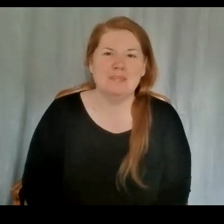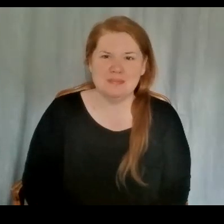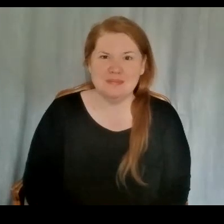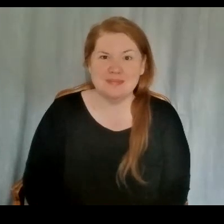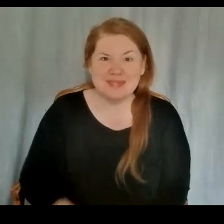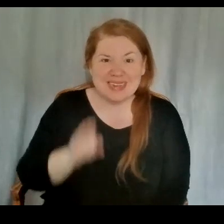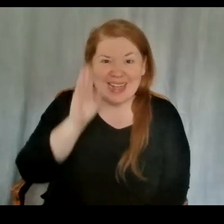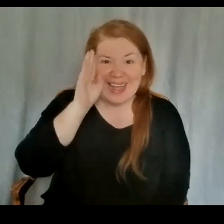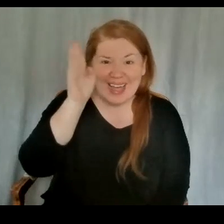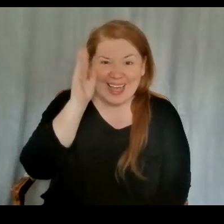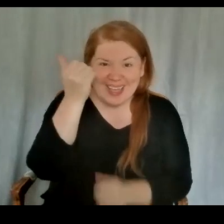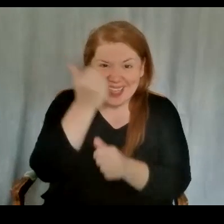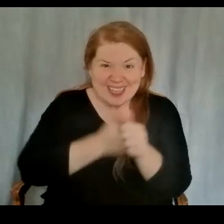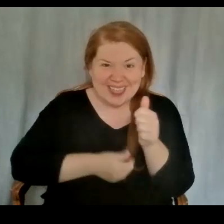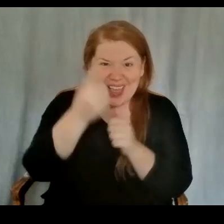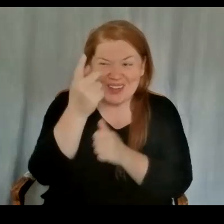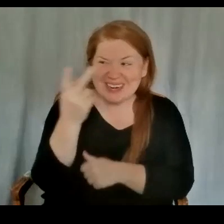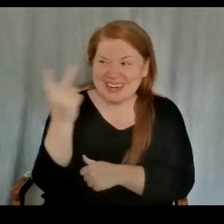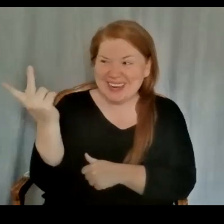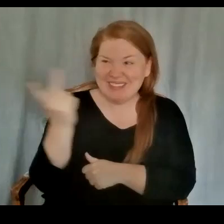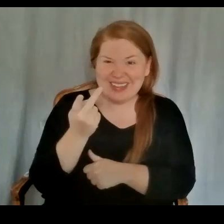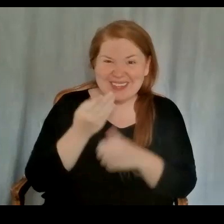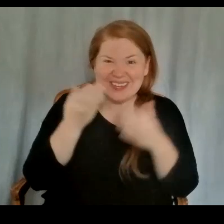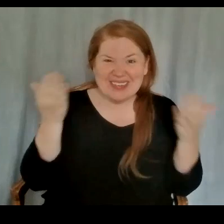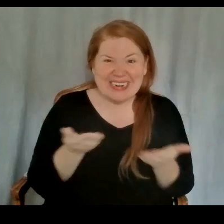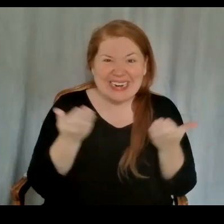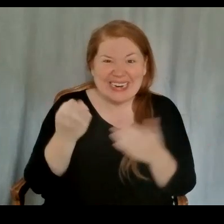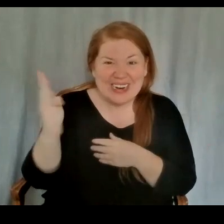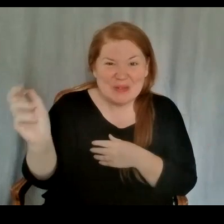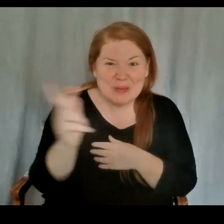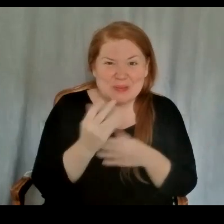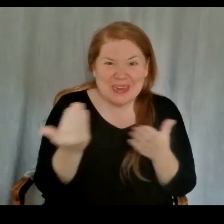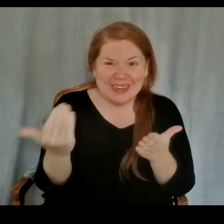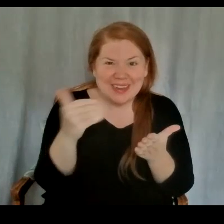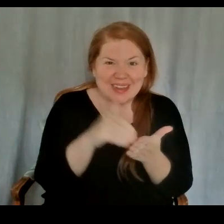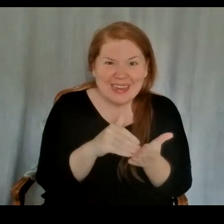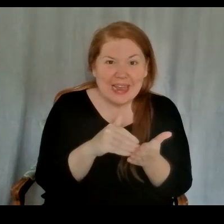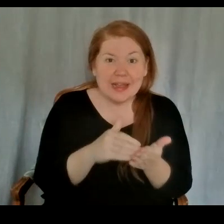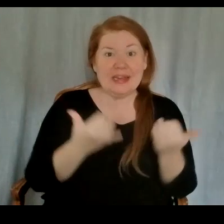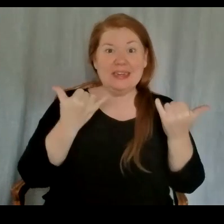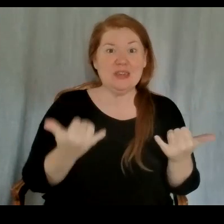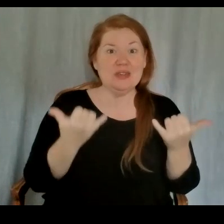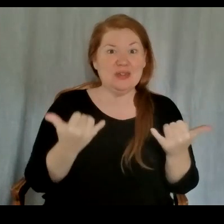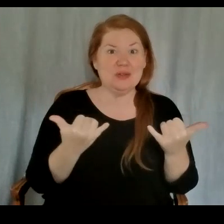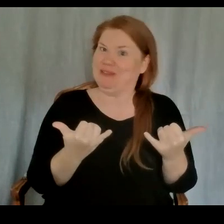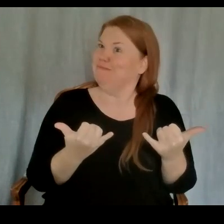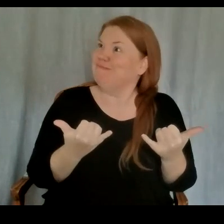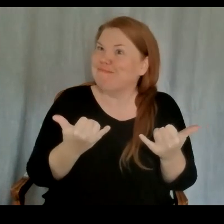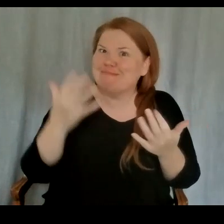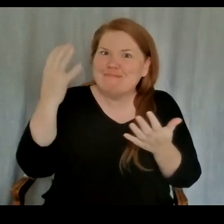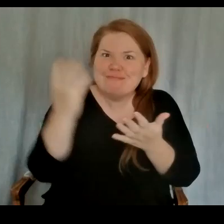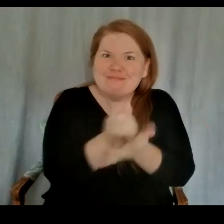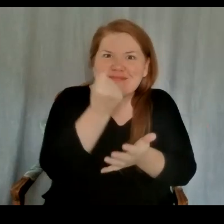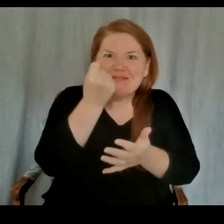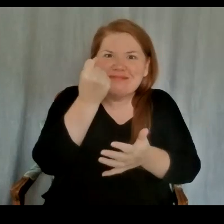Hello, everyone. It's Miss Yeager and Miss Mason. We are back again. And today, this is a good time to read about it.